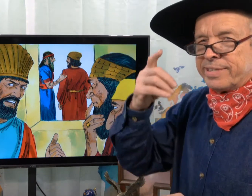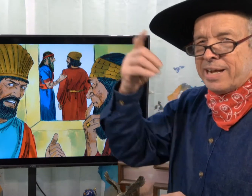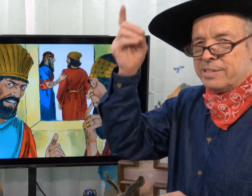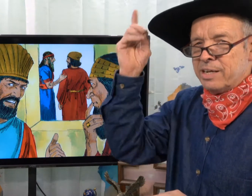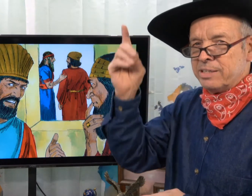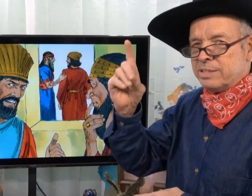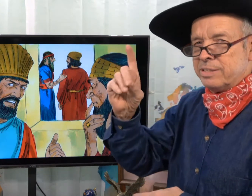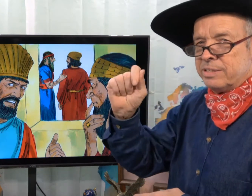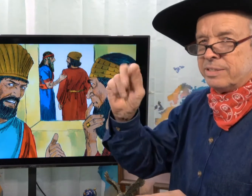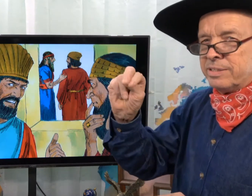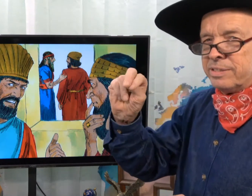Daniel.